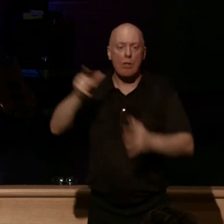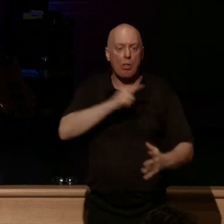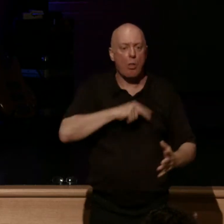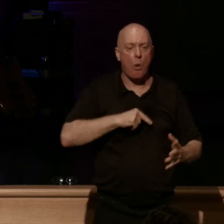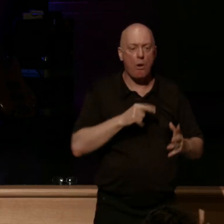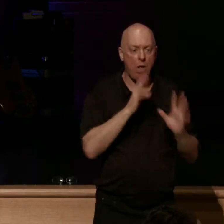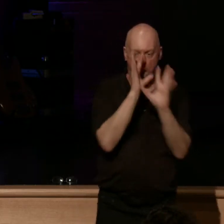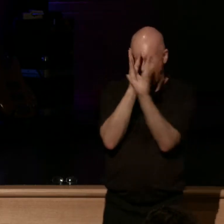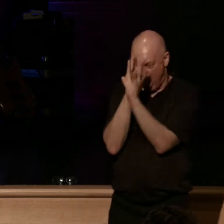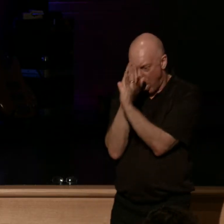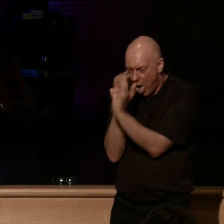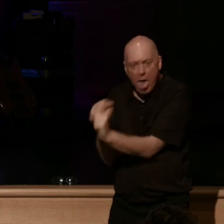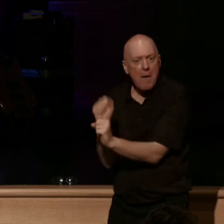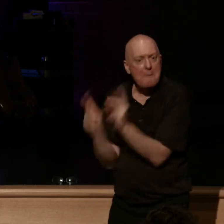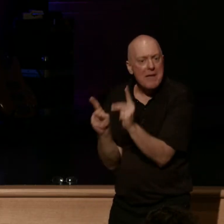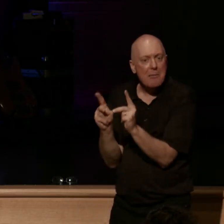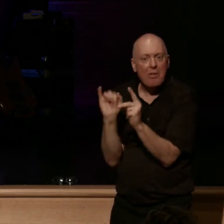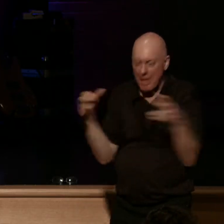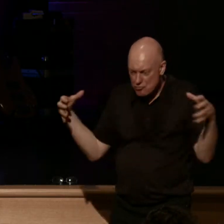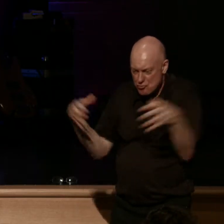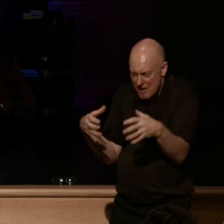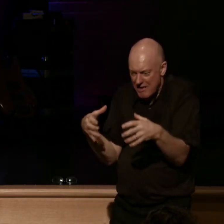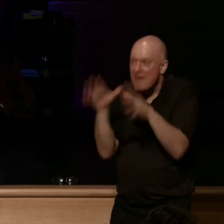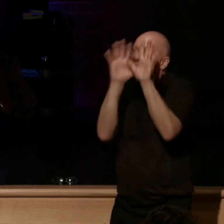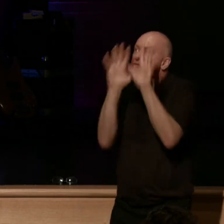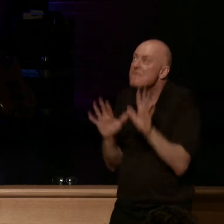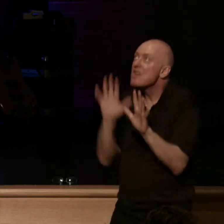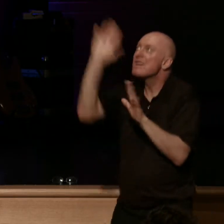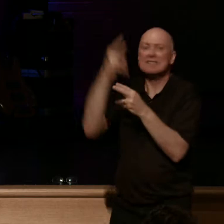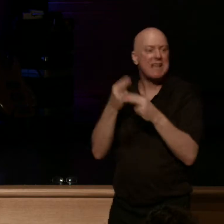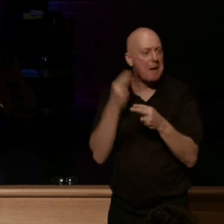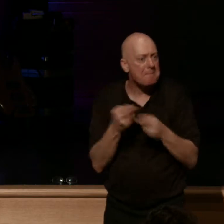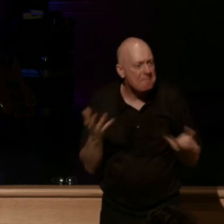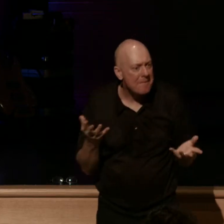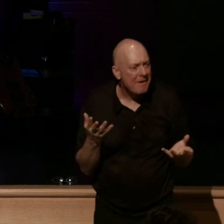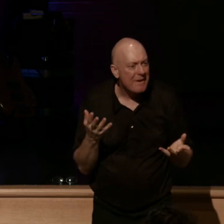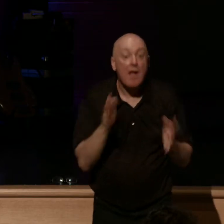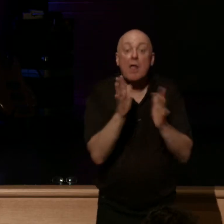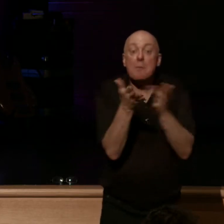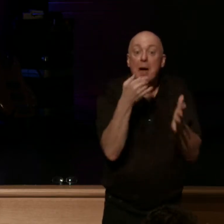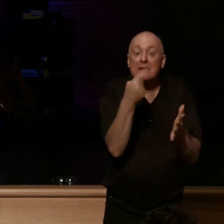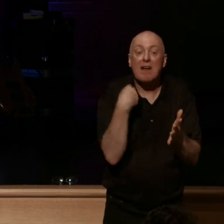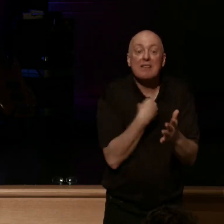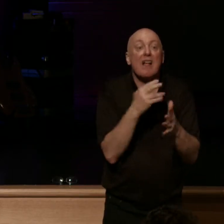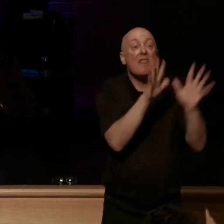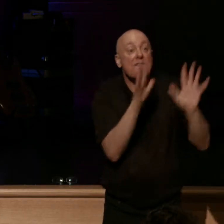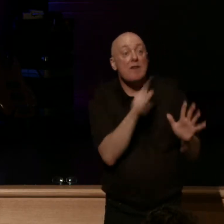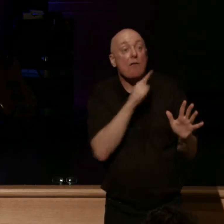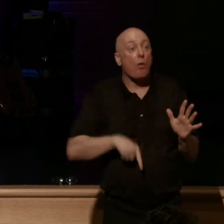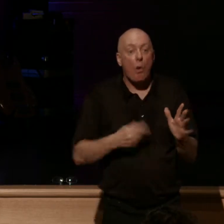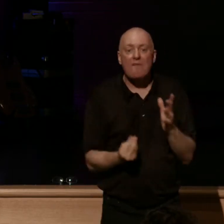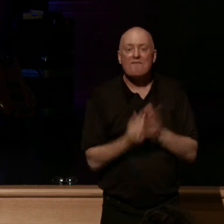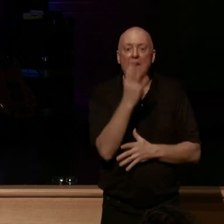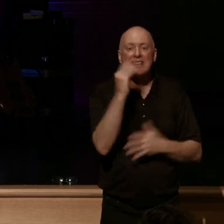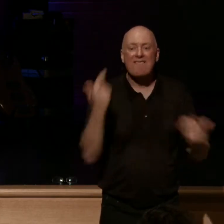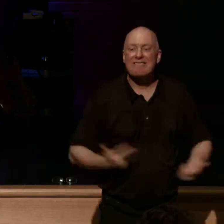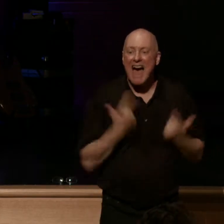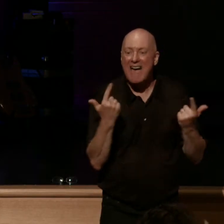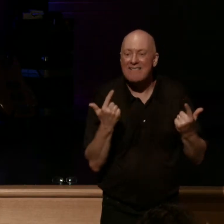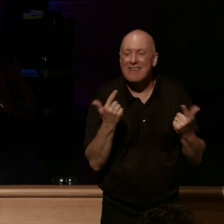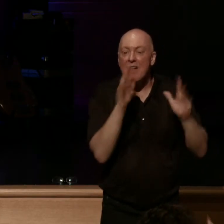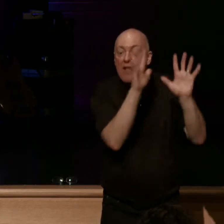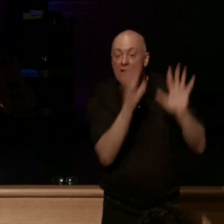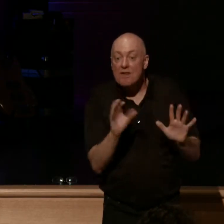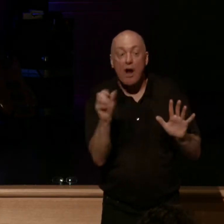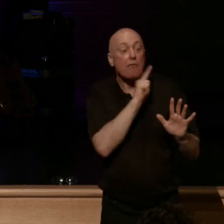drawn to those who seek to get together to fear his name. The Bible tells us the fear of the Lord is a fountain of life. The Bible tells